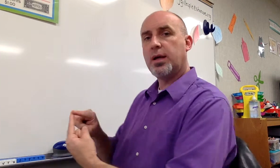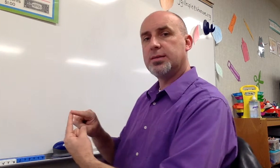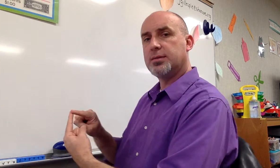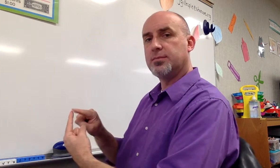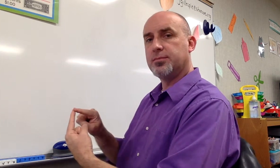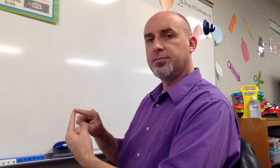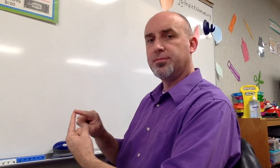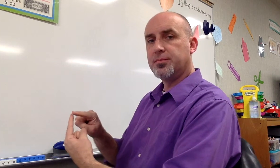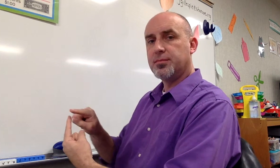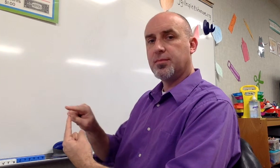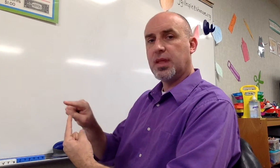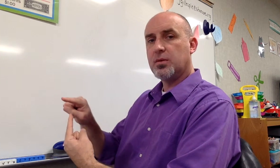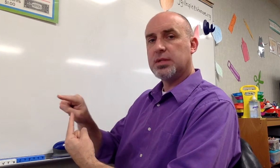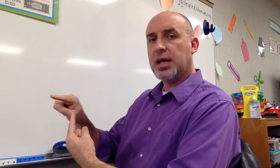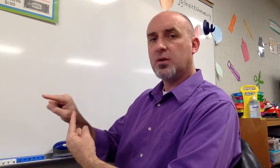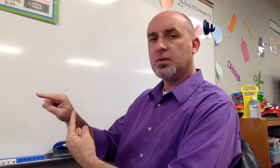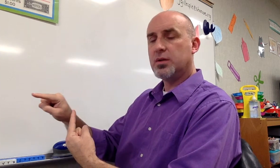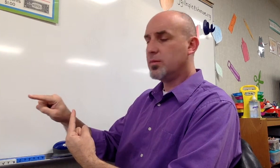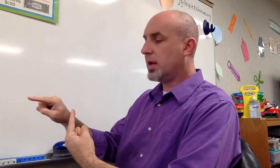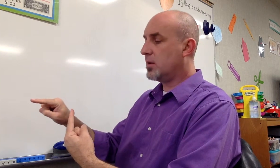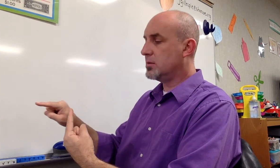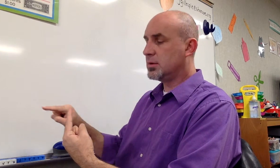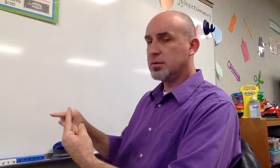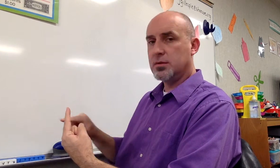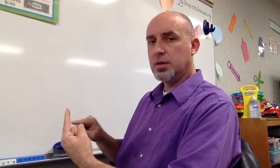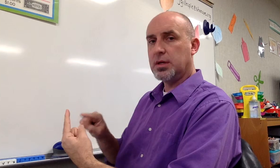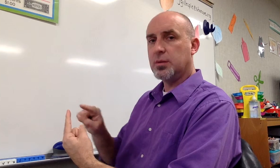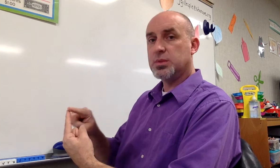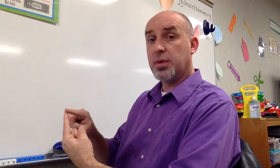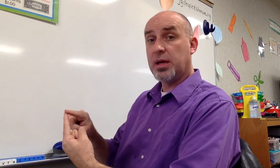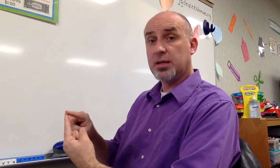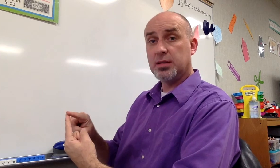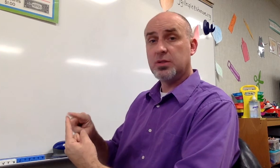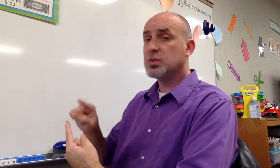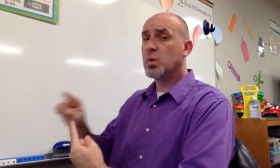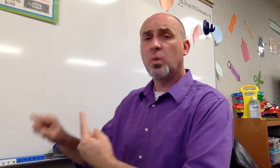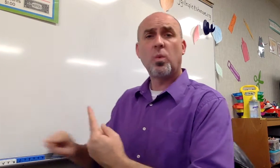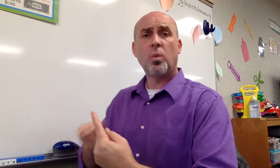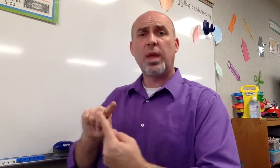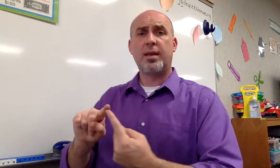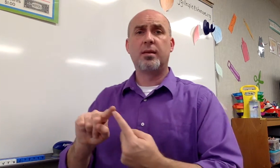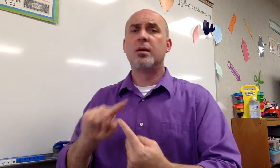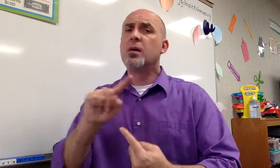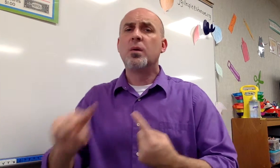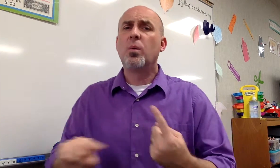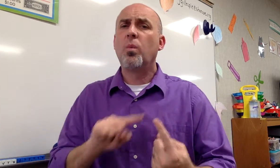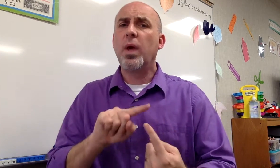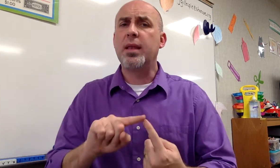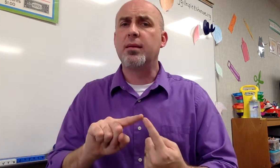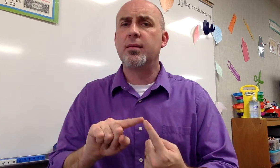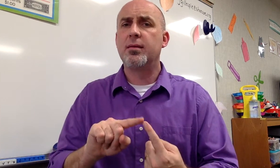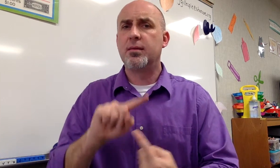clockwise, it goes out and around, and comes back and touches. When.